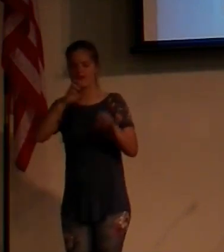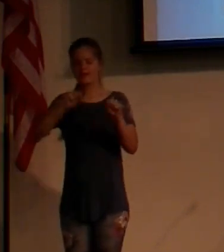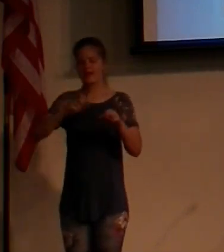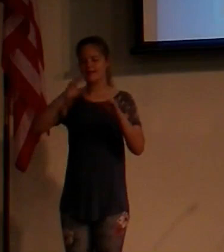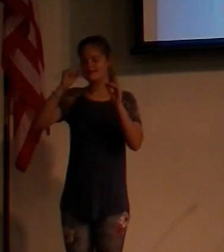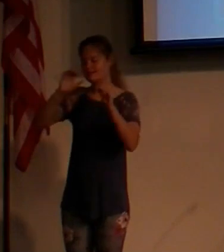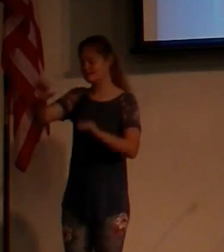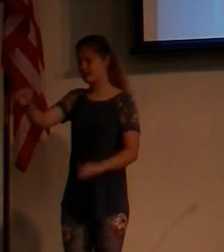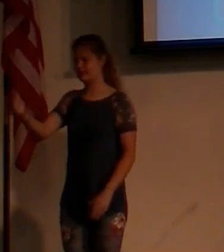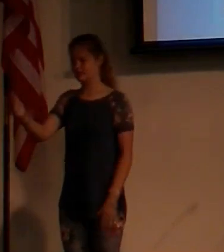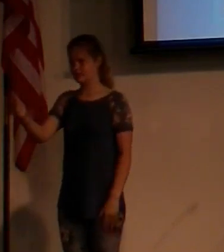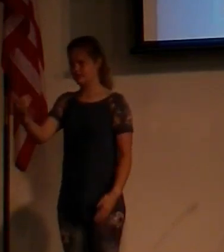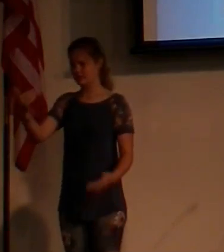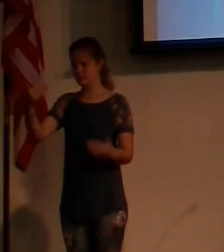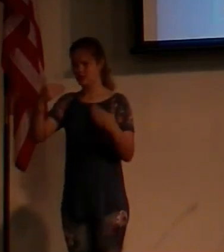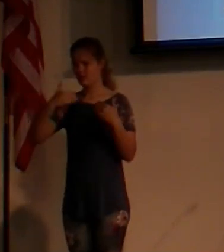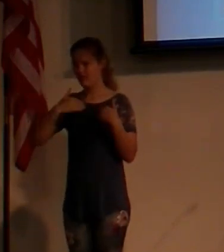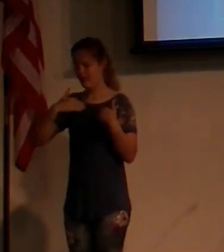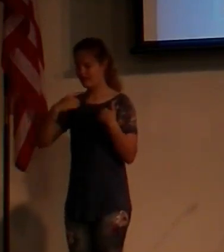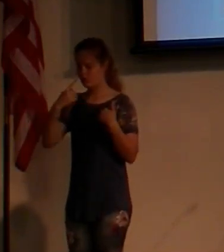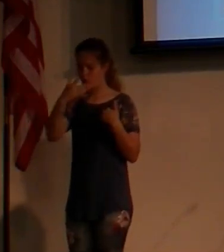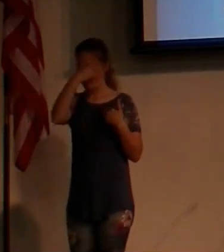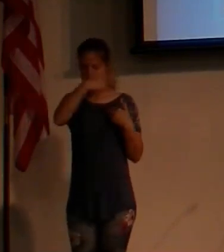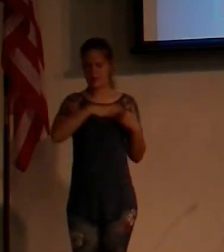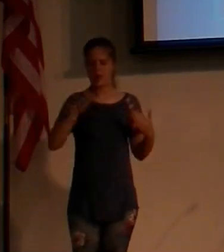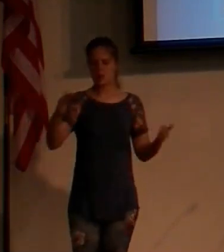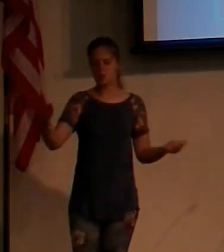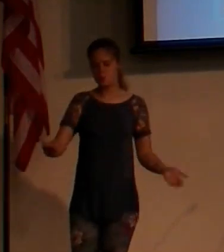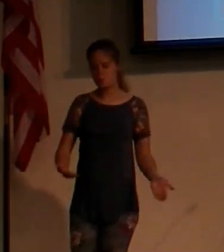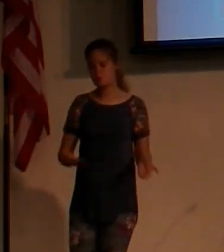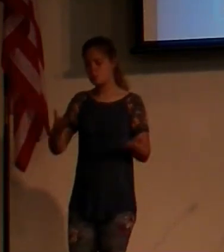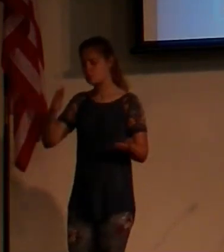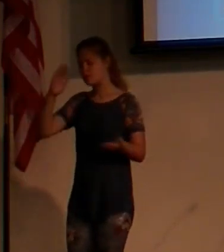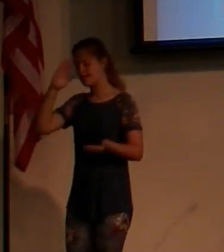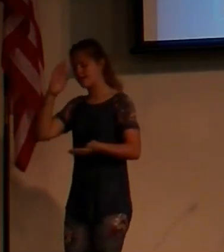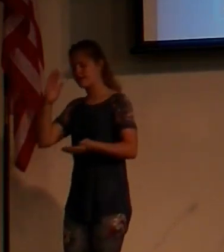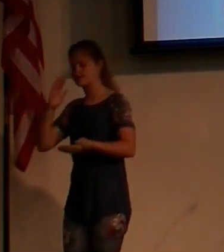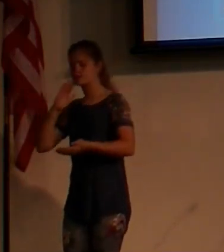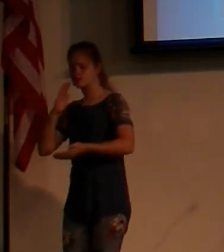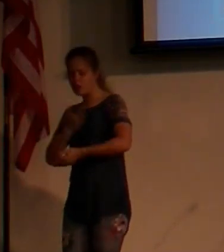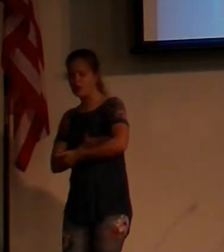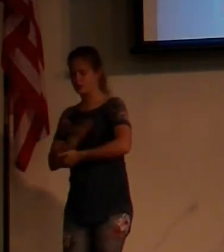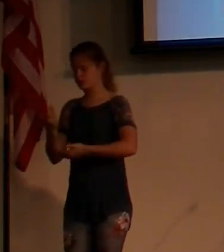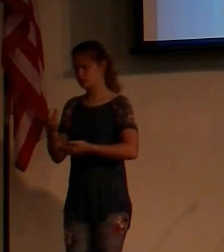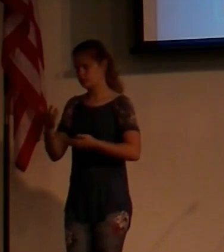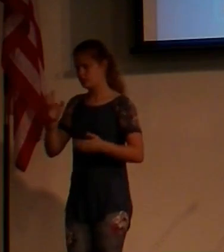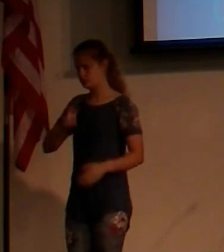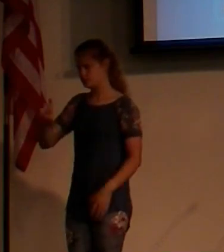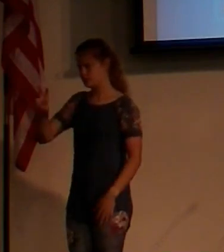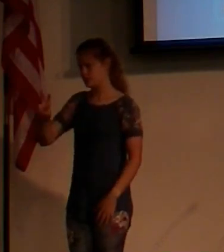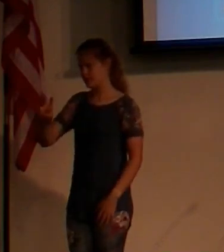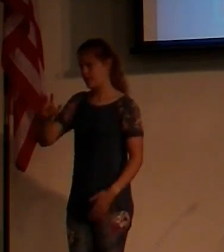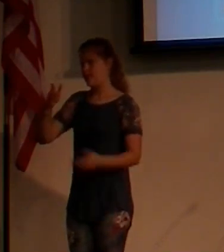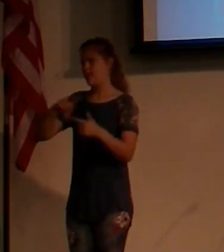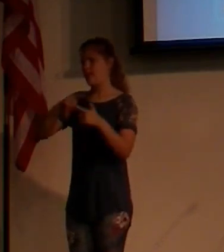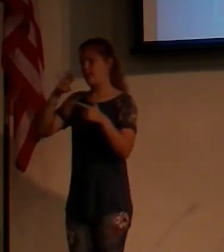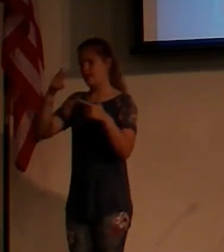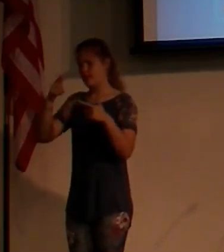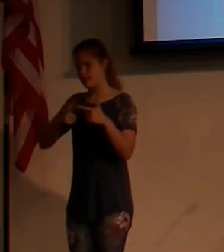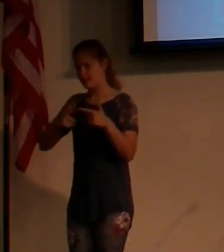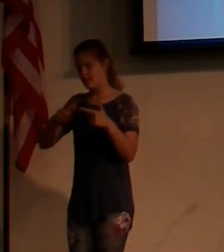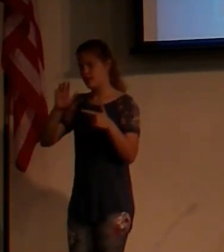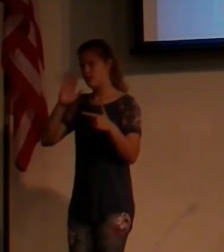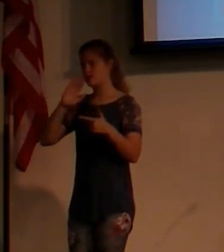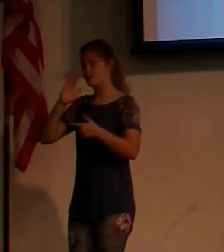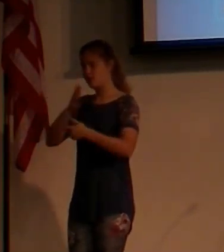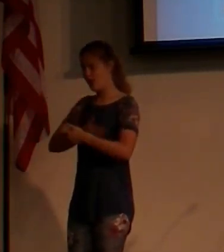you got Joseph bringing his daughter on a mission trip. He's taught her, he's baptized her years earlier. Then Abby takes her faith,